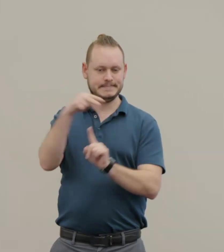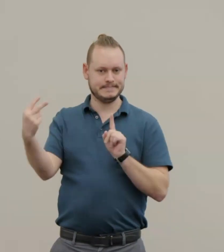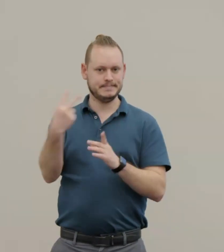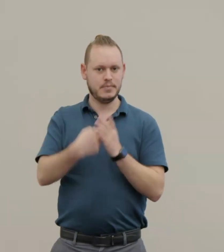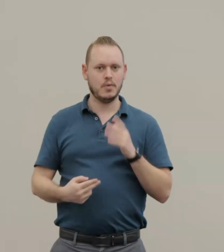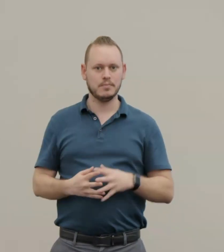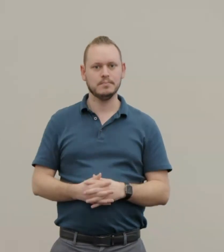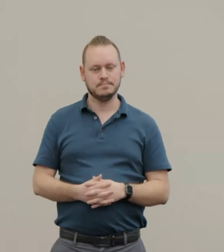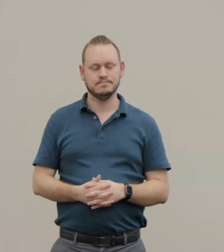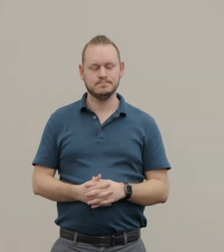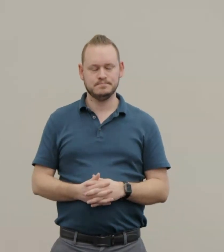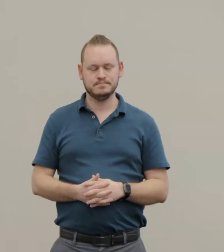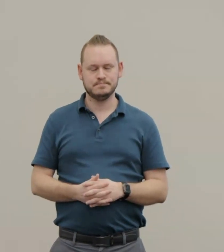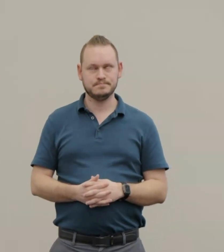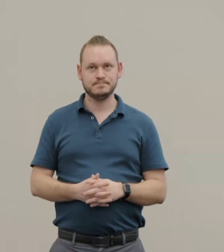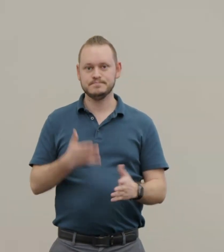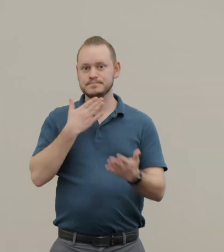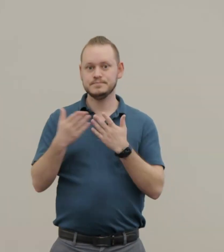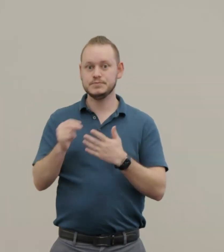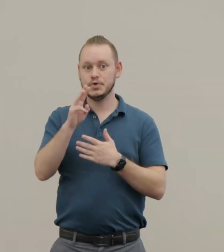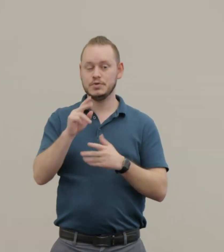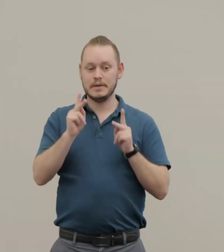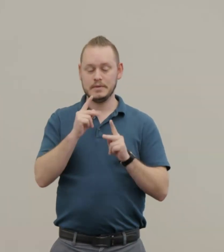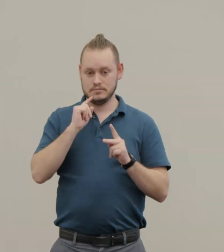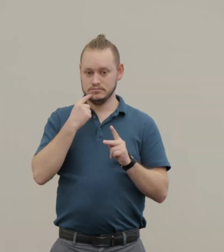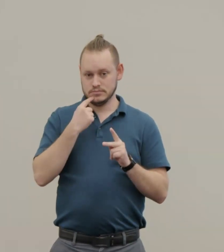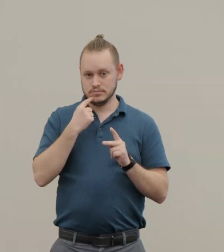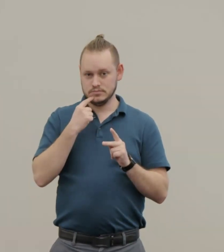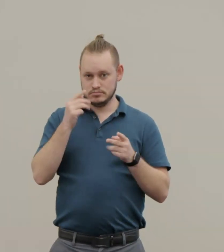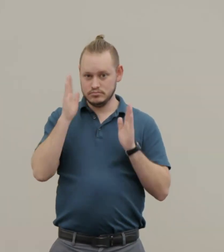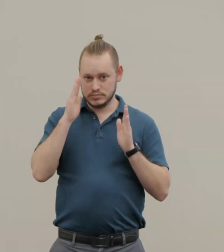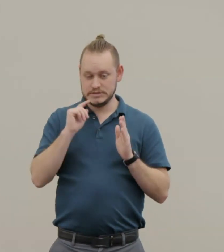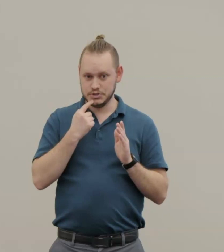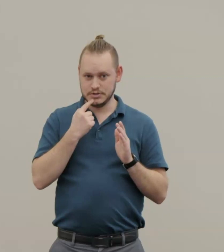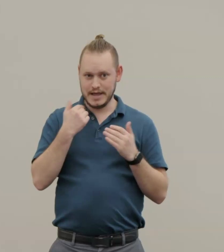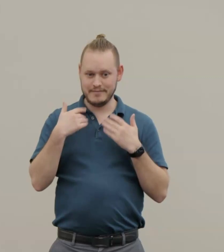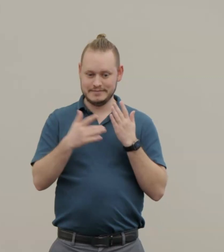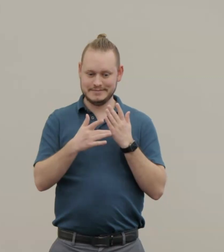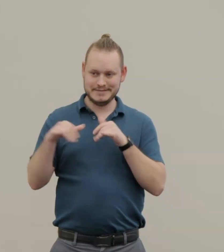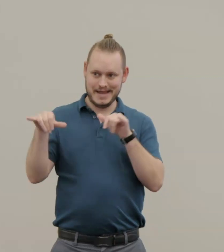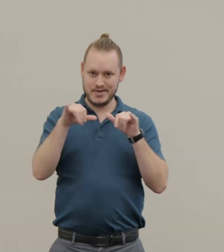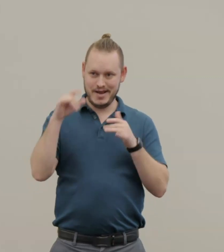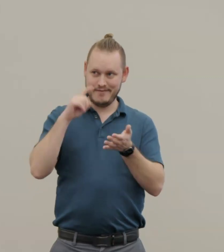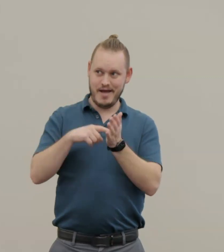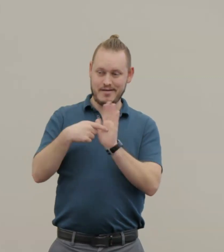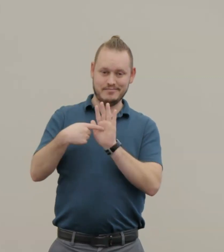spaces. But the good news is people are taking it seriously, especially now that we have a technical standard